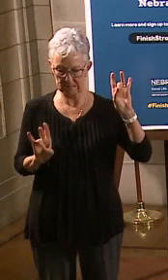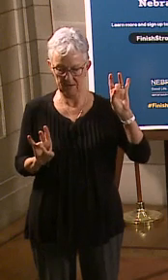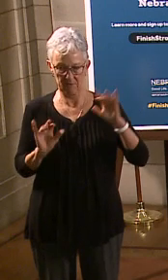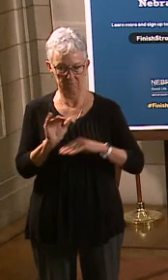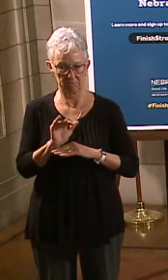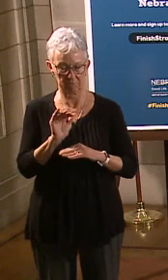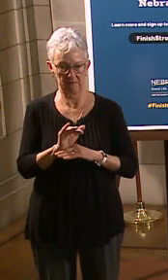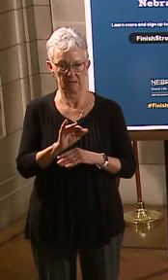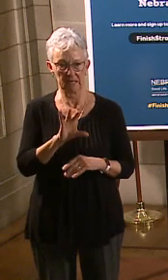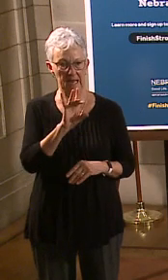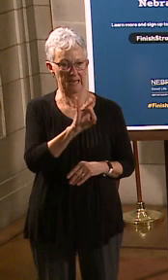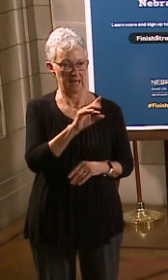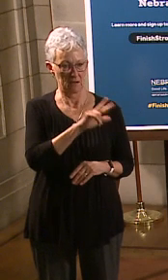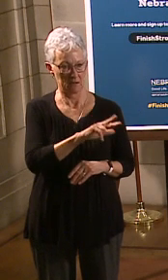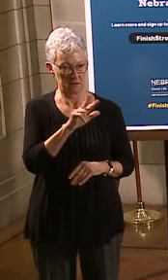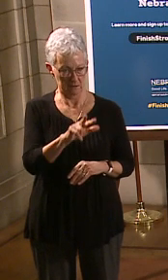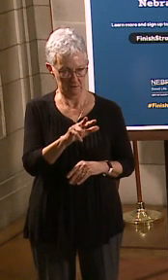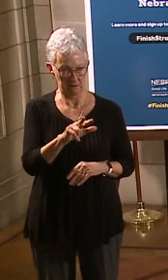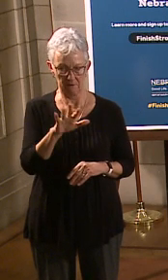number is